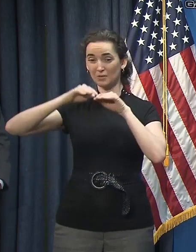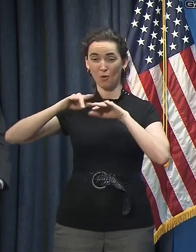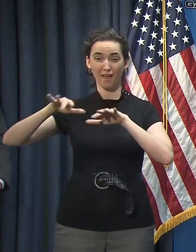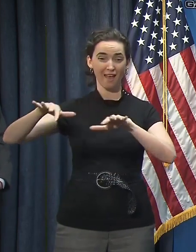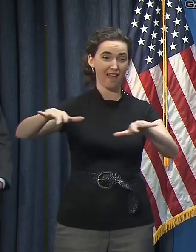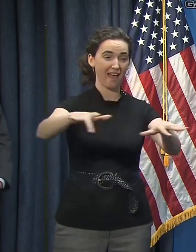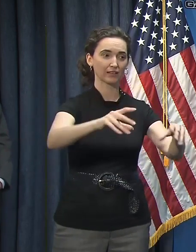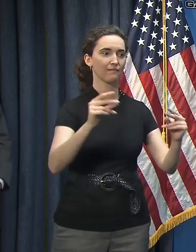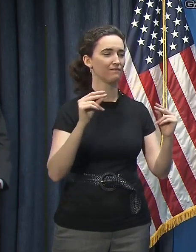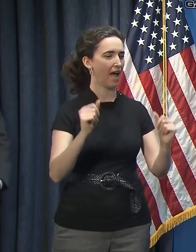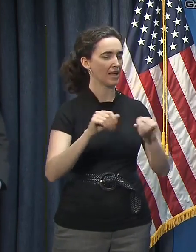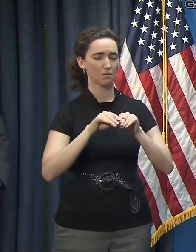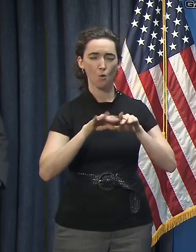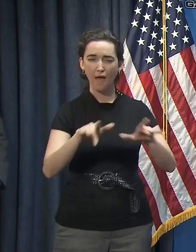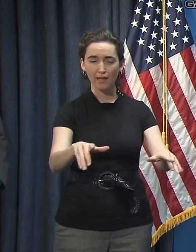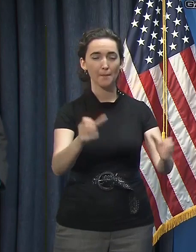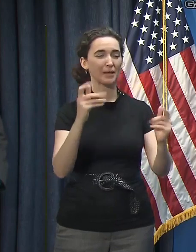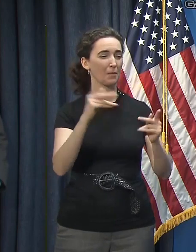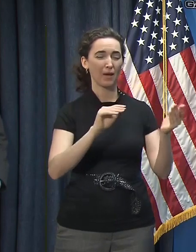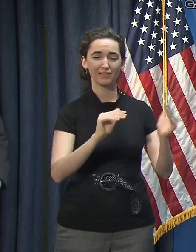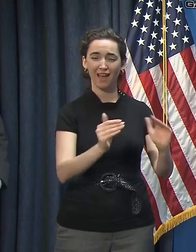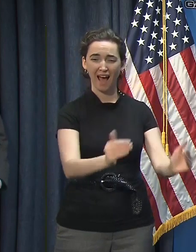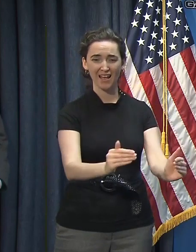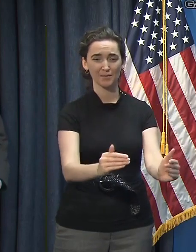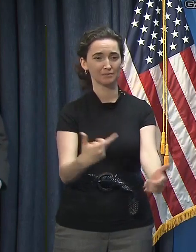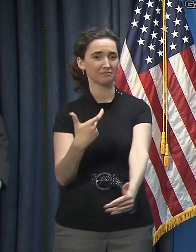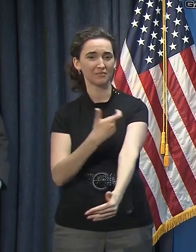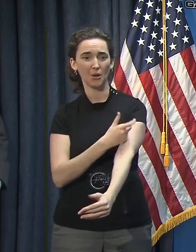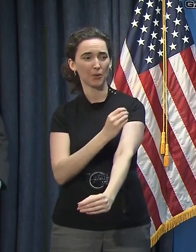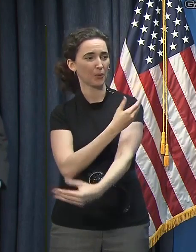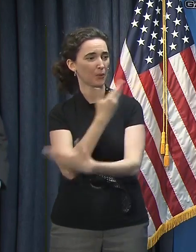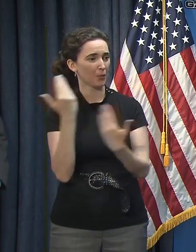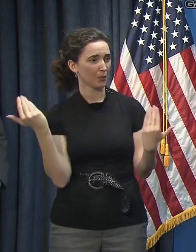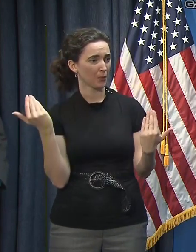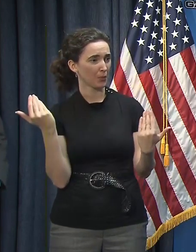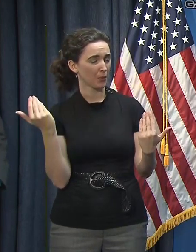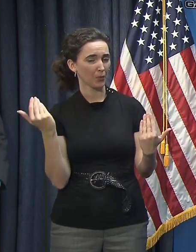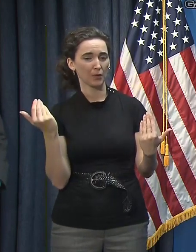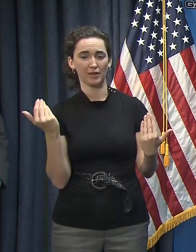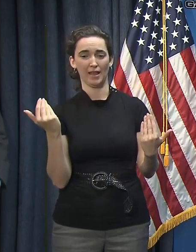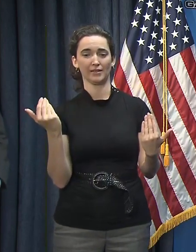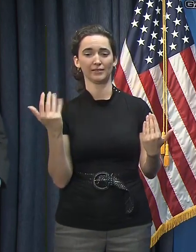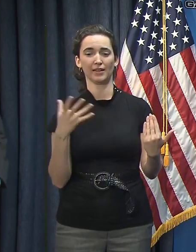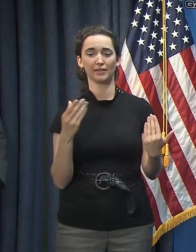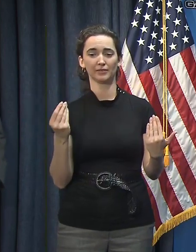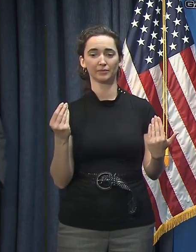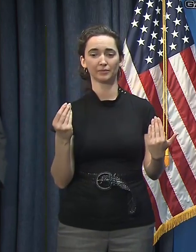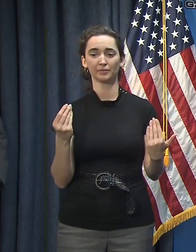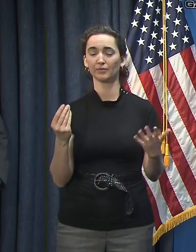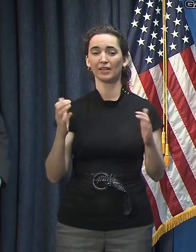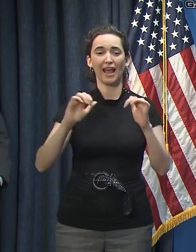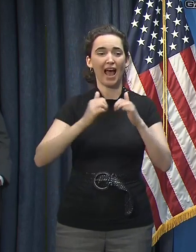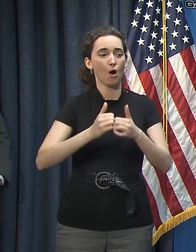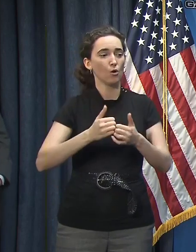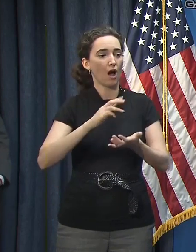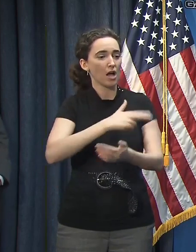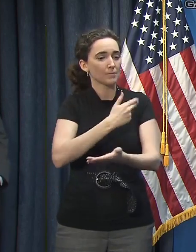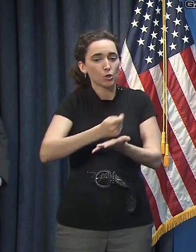so contagious and so deadly and you don't have a vaccine and you don't have yet an approved therapeutic treatment